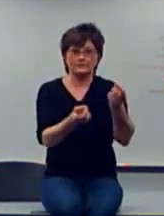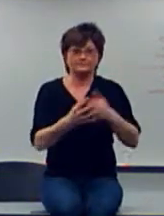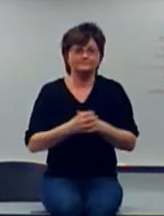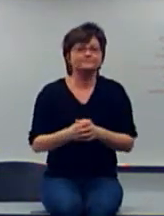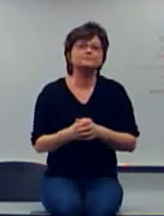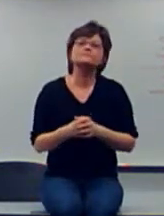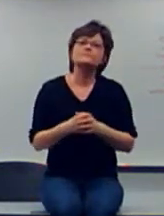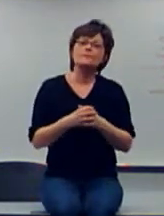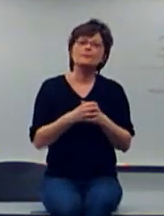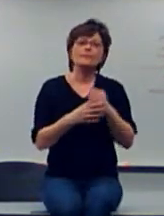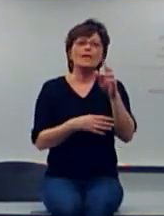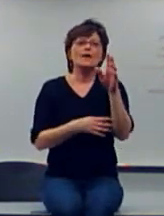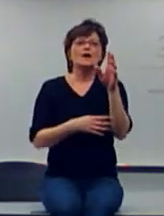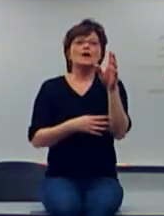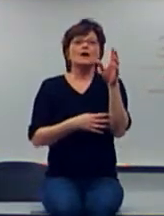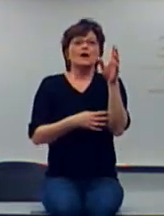There's about 3 states so far that uses this test.